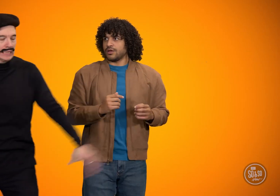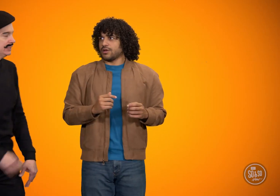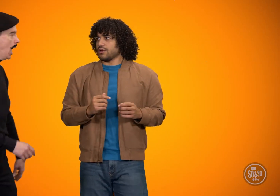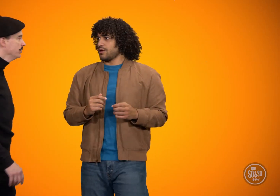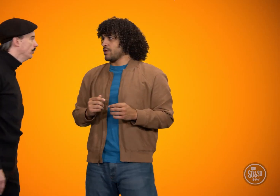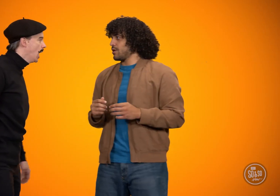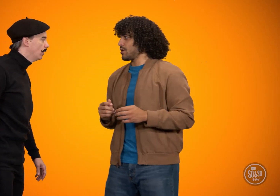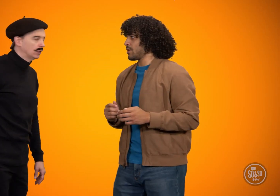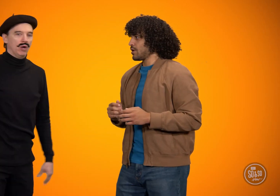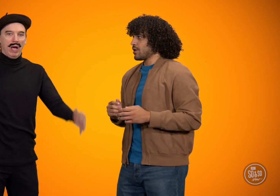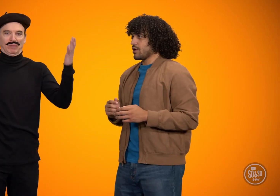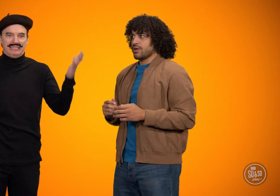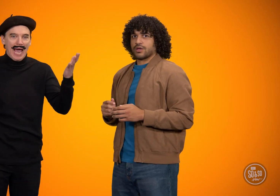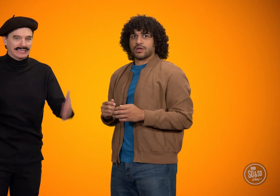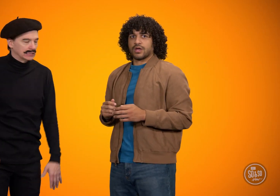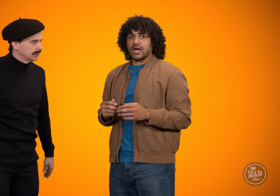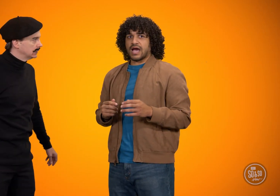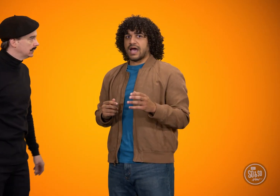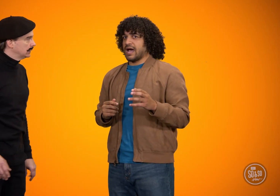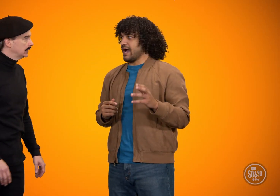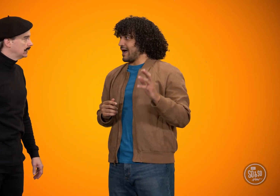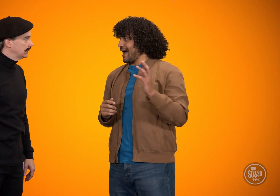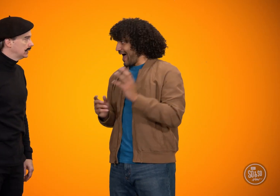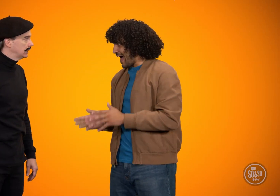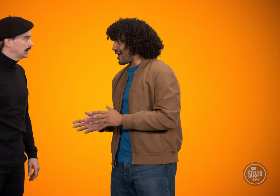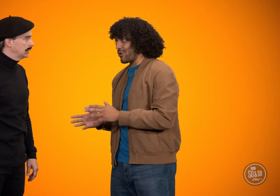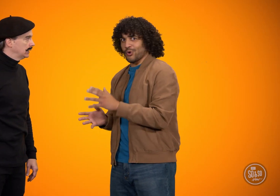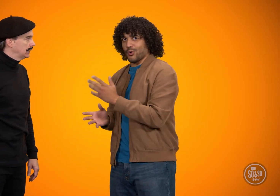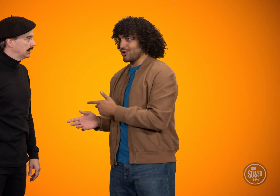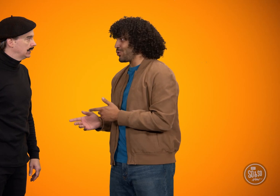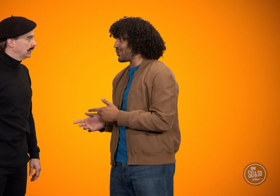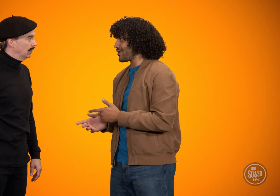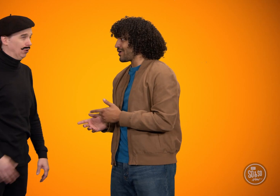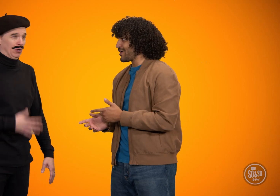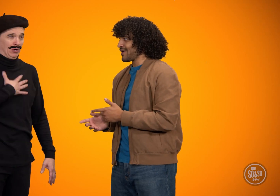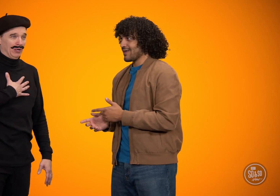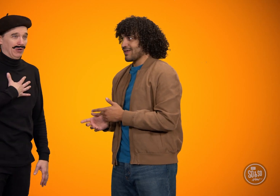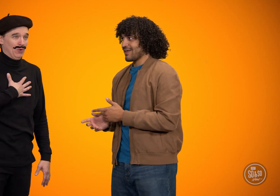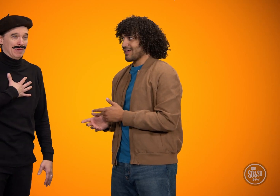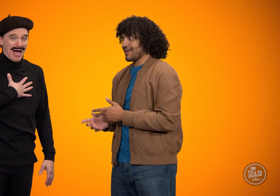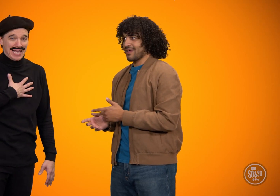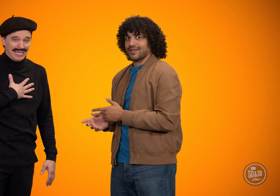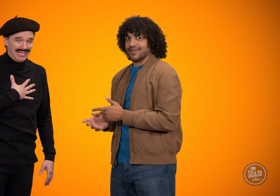cut no no no what was that hi who are you who who am